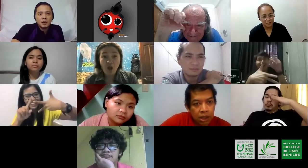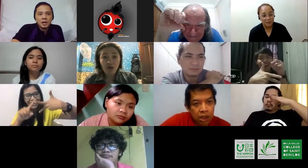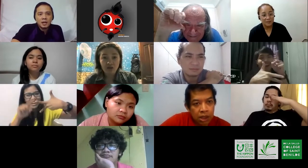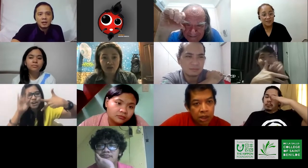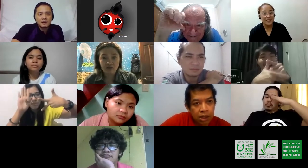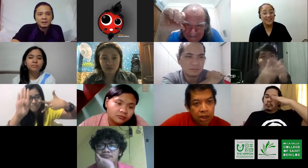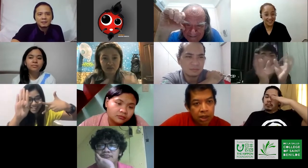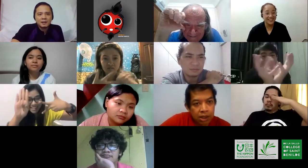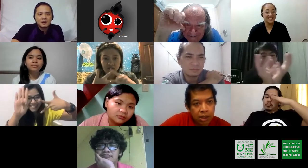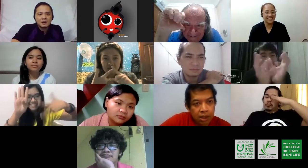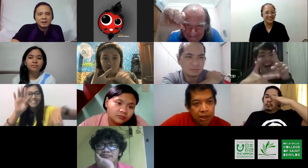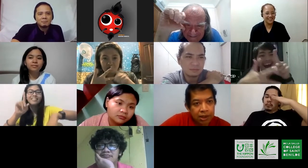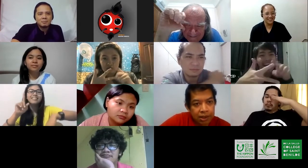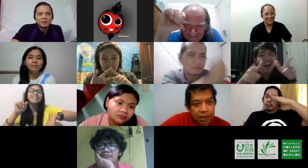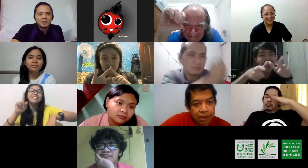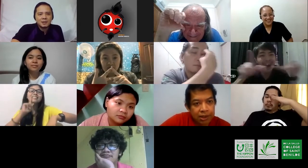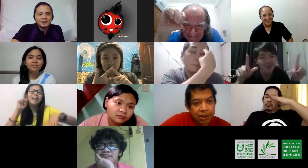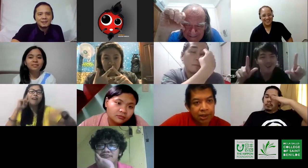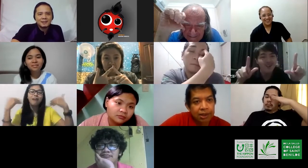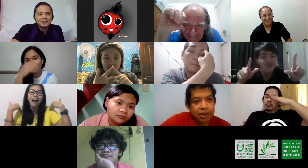Community. Okay. B is